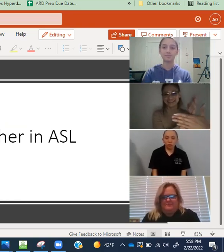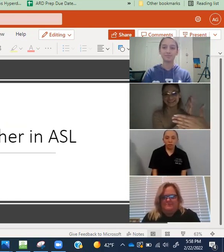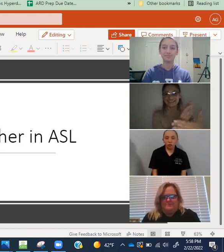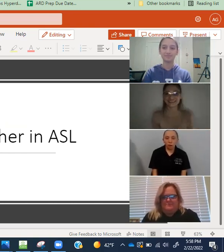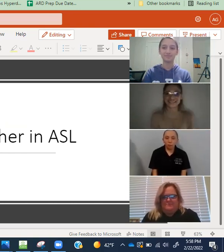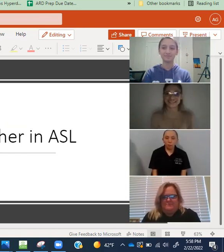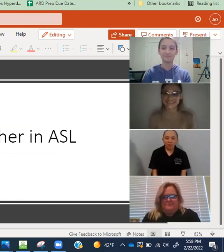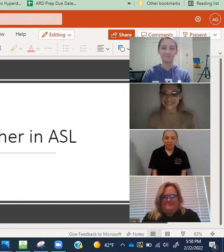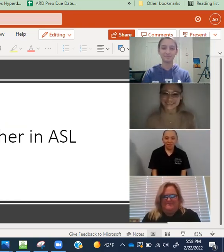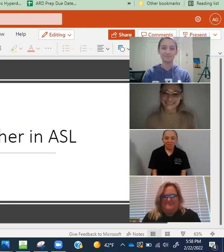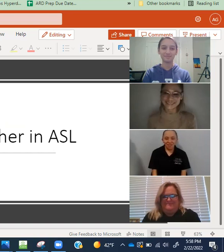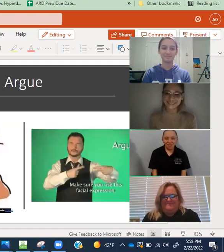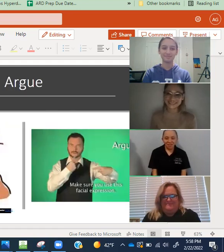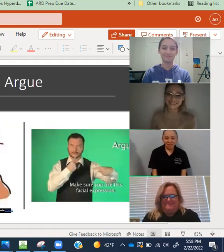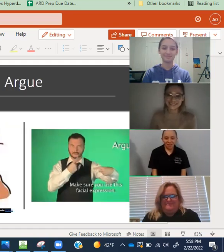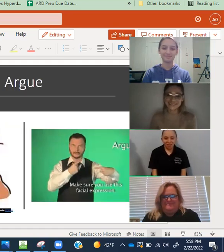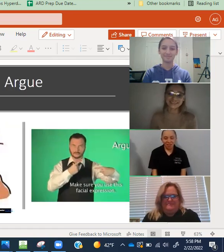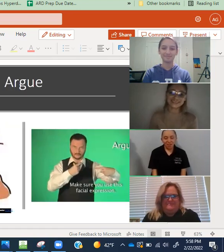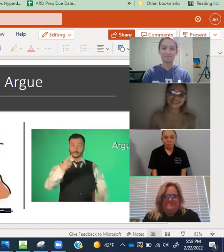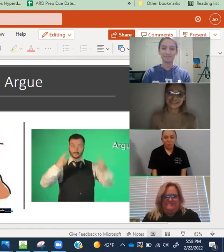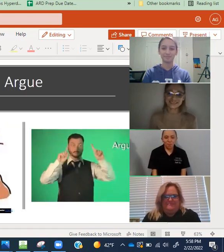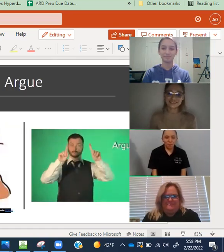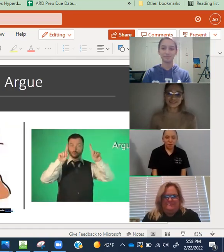I'm bothering the teacher.